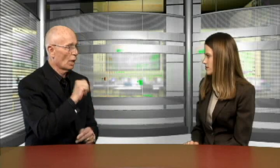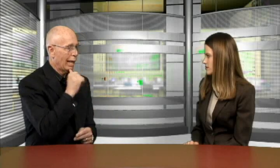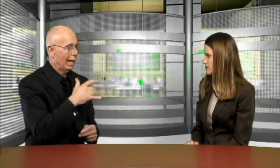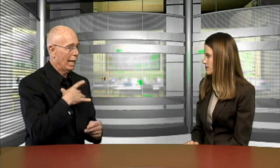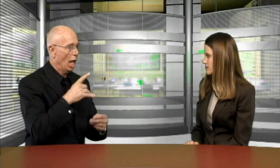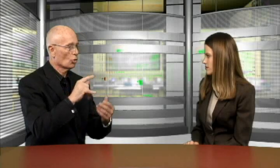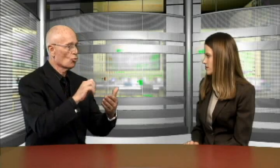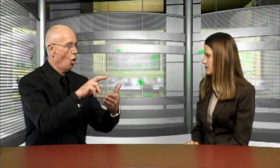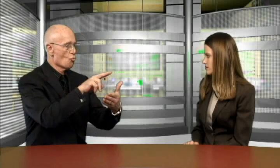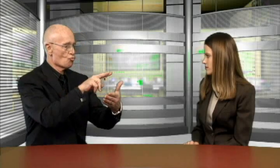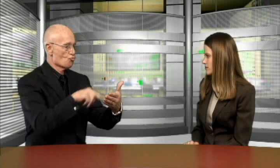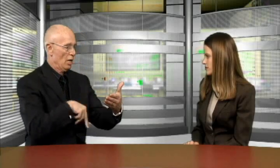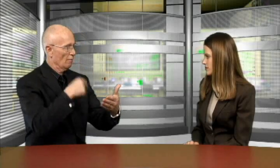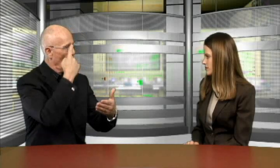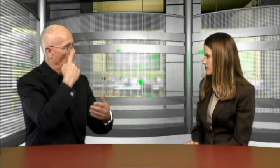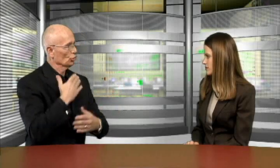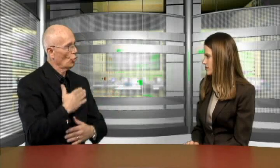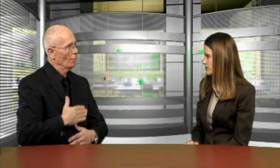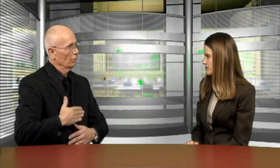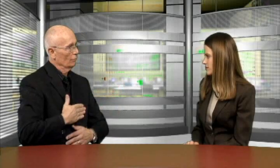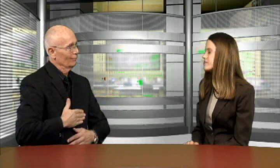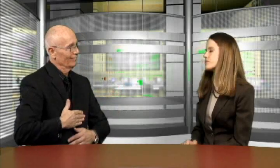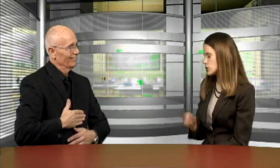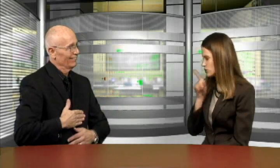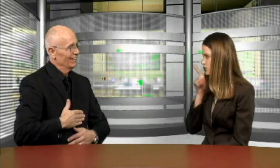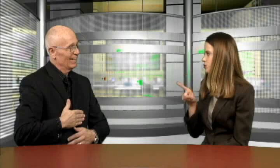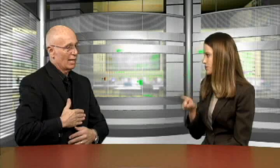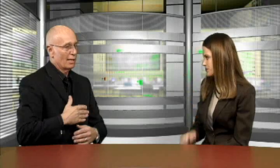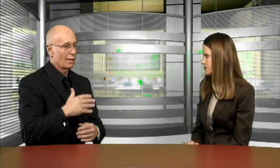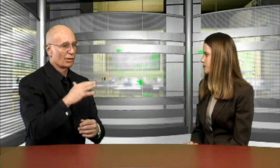normally deaf people don't like to read for enjoyment.